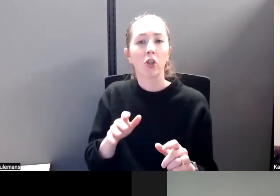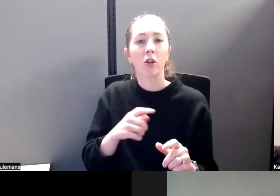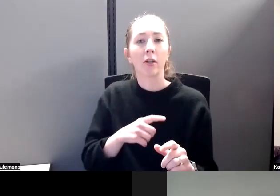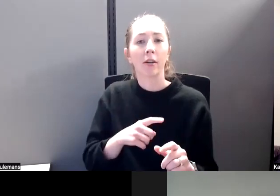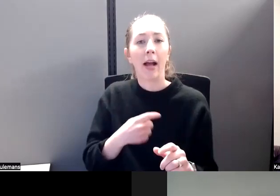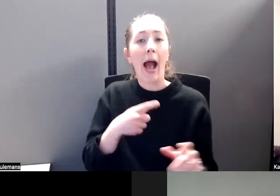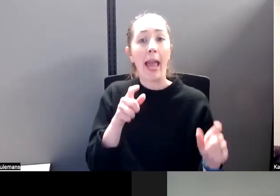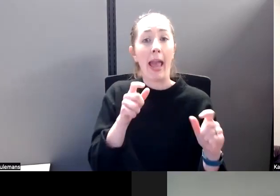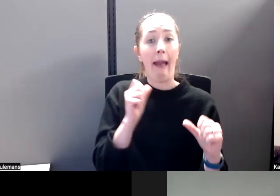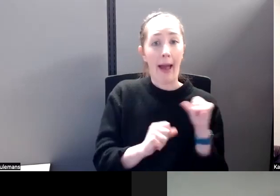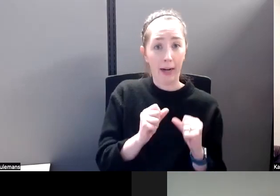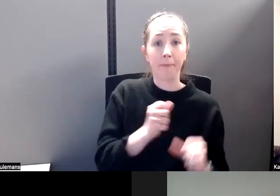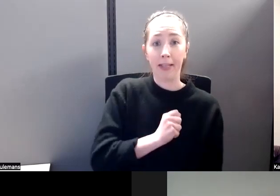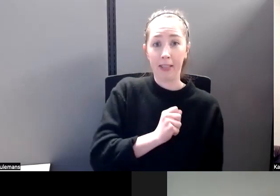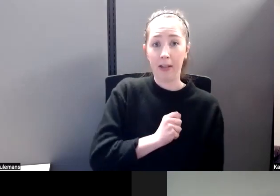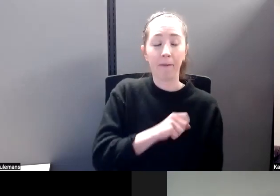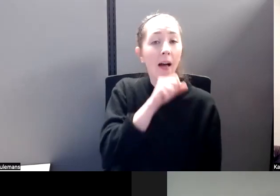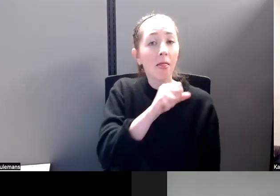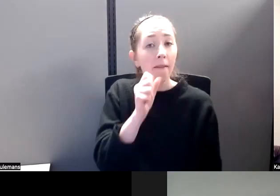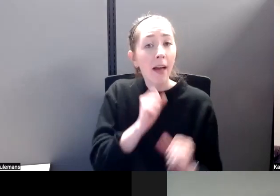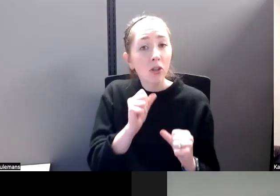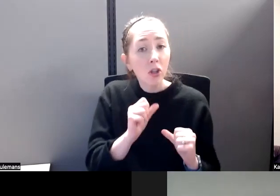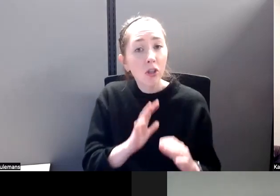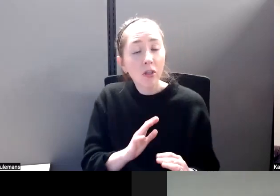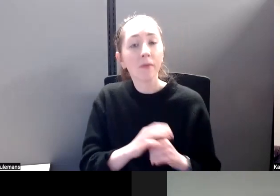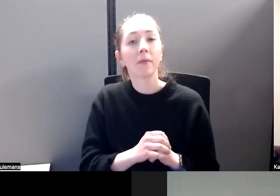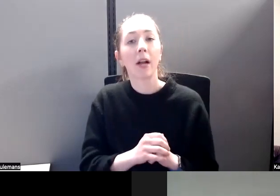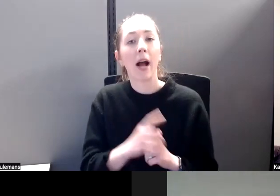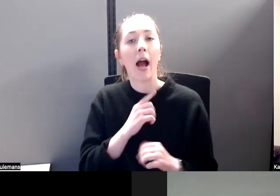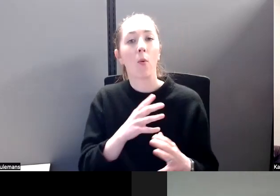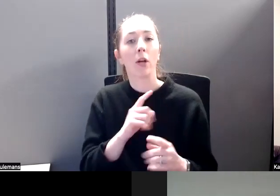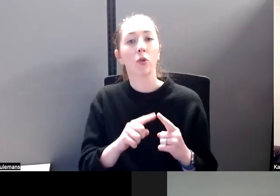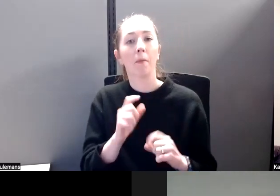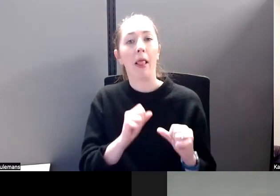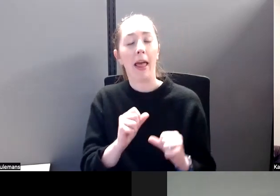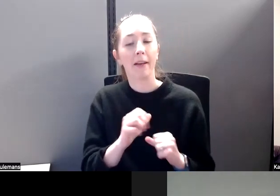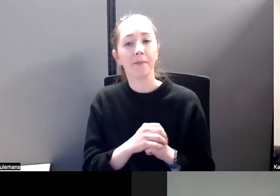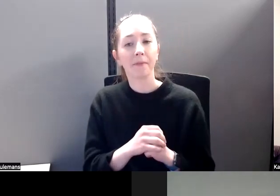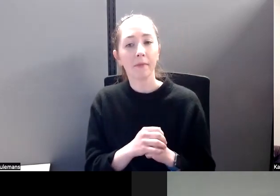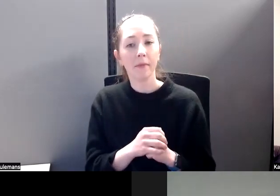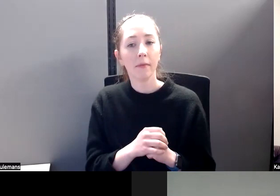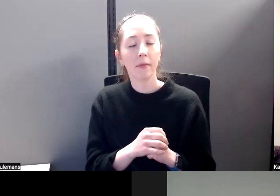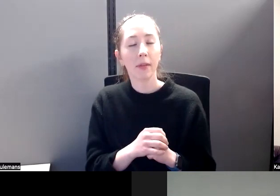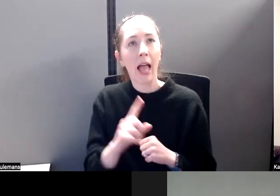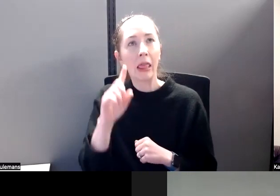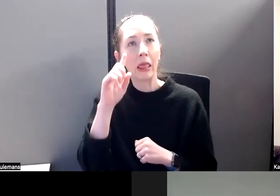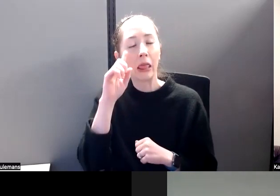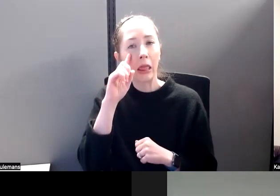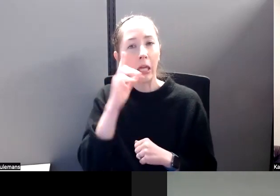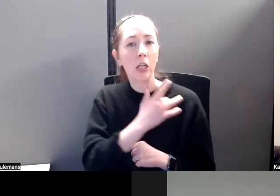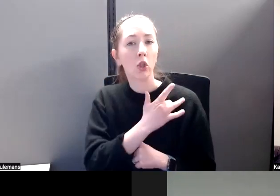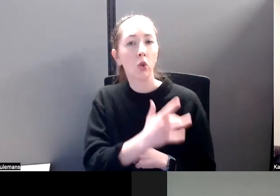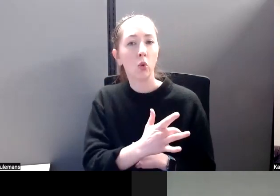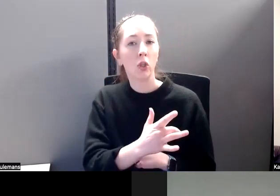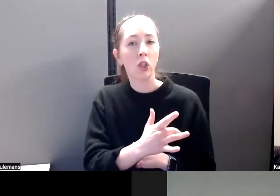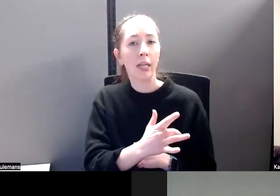act, I teach acting. I love actors. Like I want to play. And, you know, I think the usually the disconnect